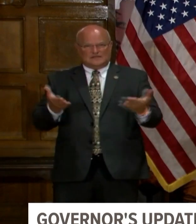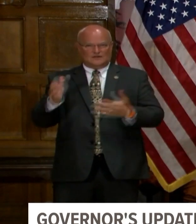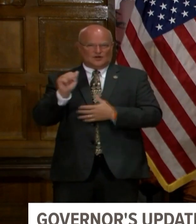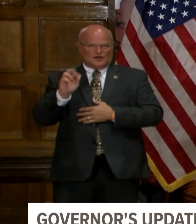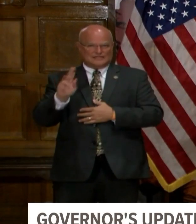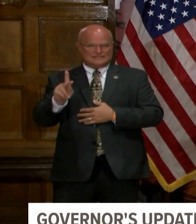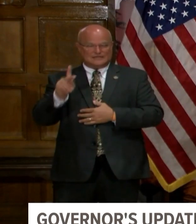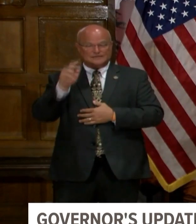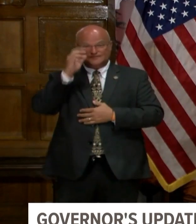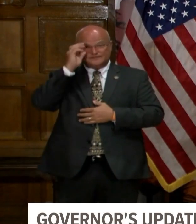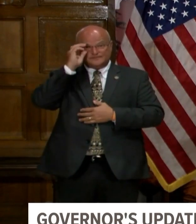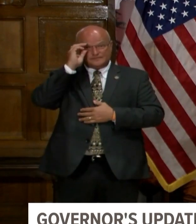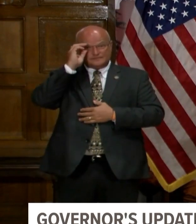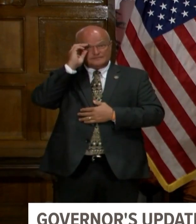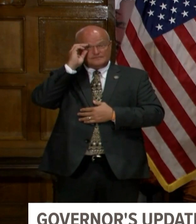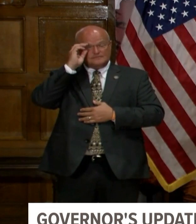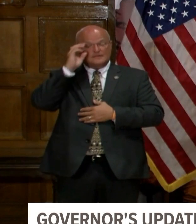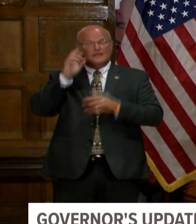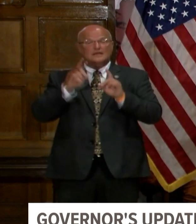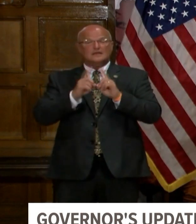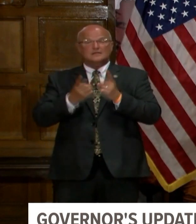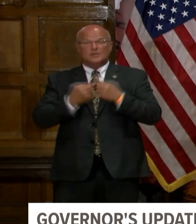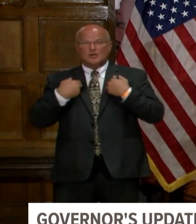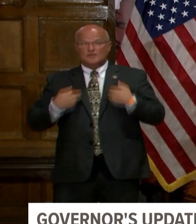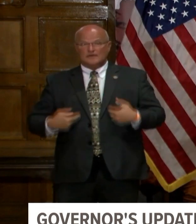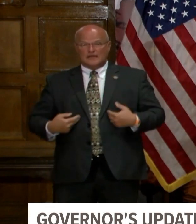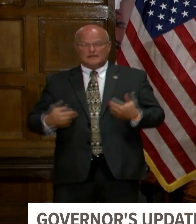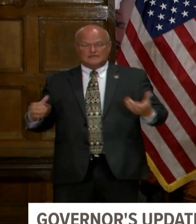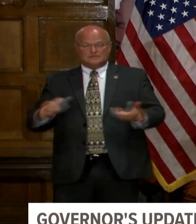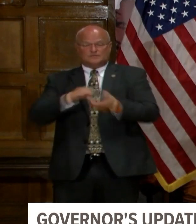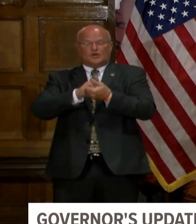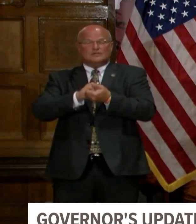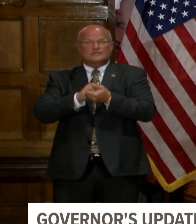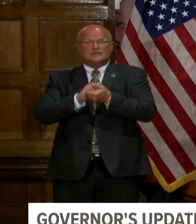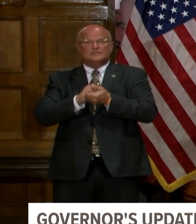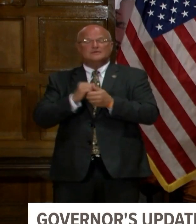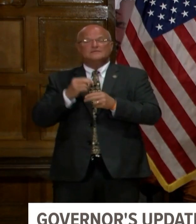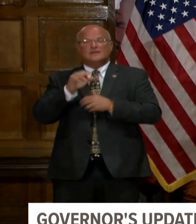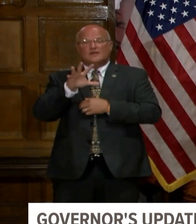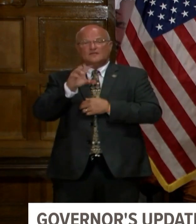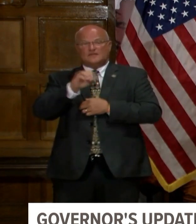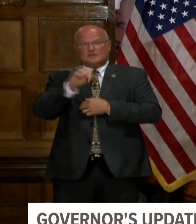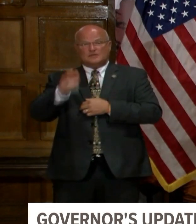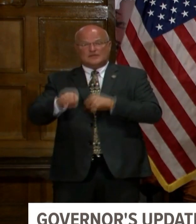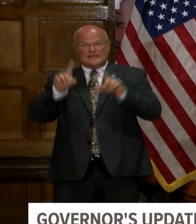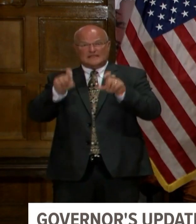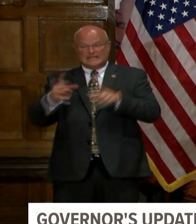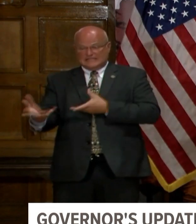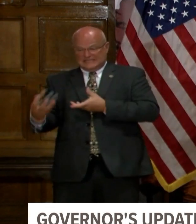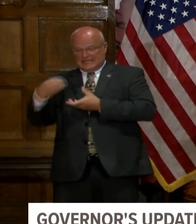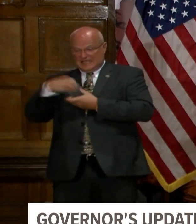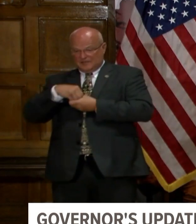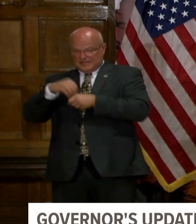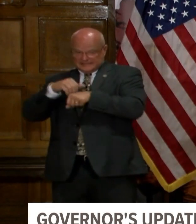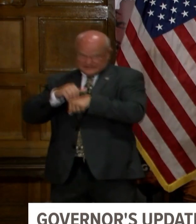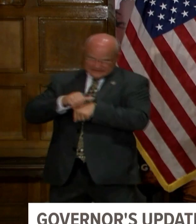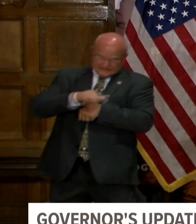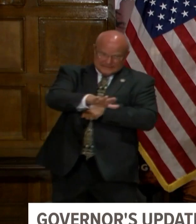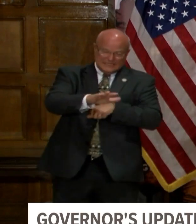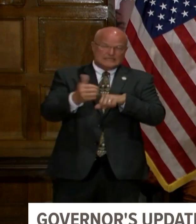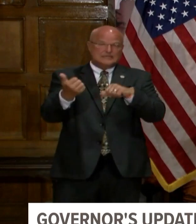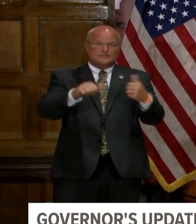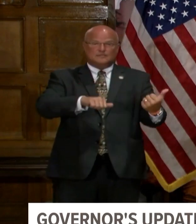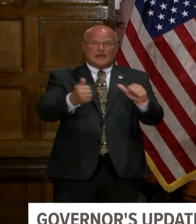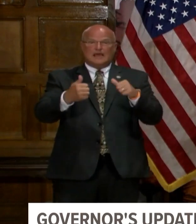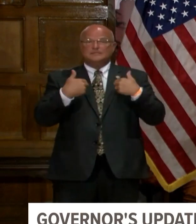Arkansas. The Department of Health, under this partnership, will refer 50% of the tests that come in over to Baptist